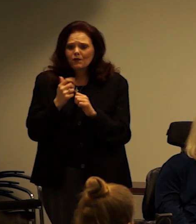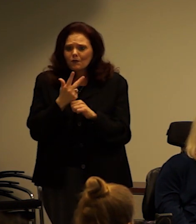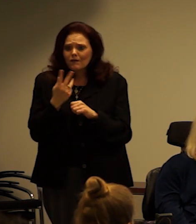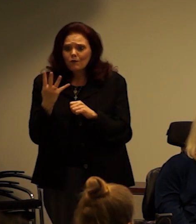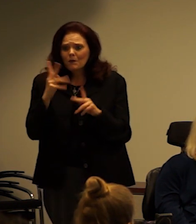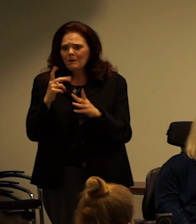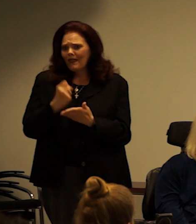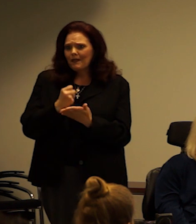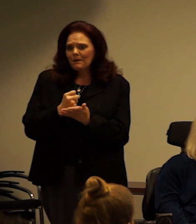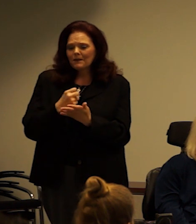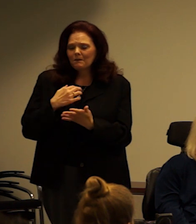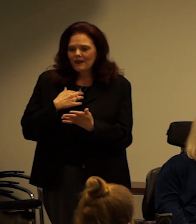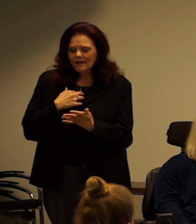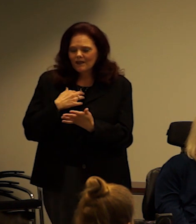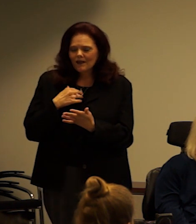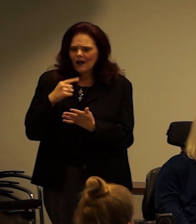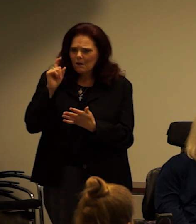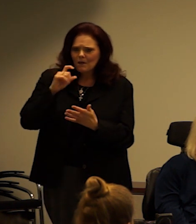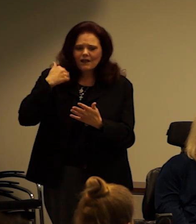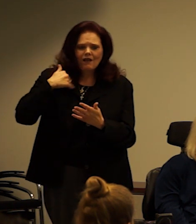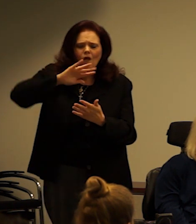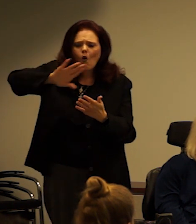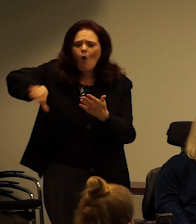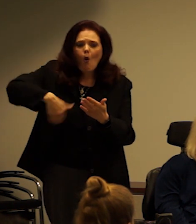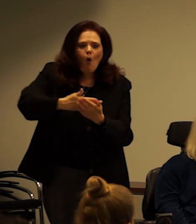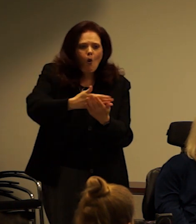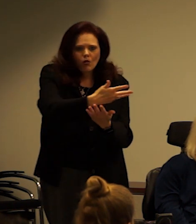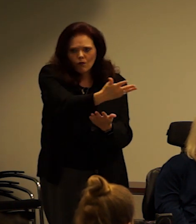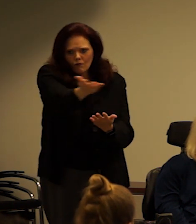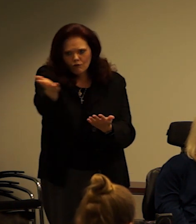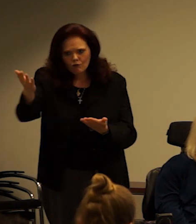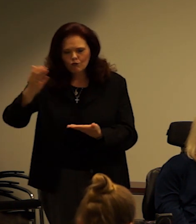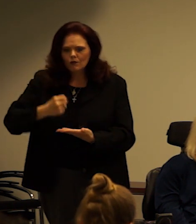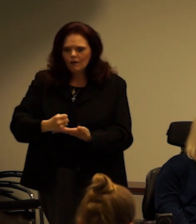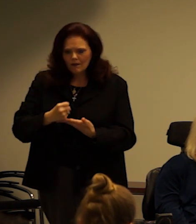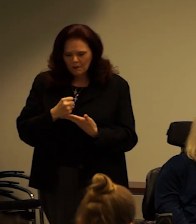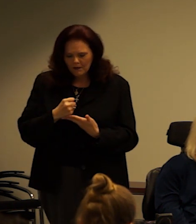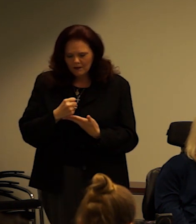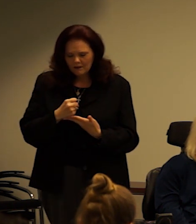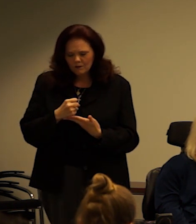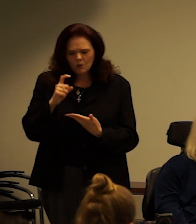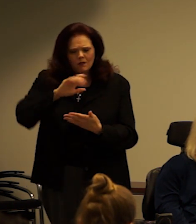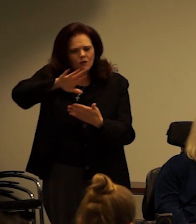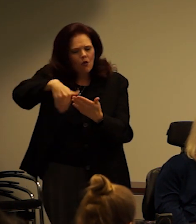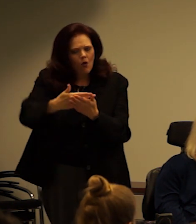or four people helping me. I got to have all y'all, you know. We've got to all